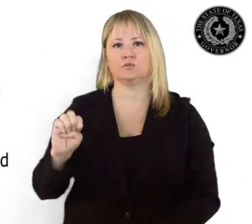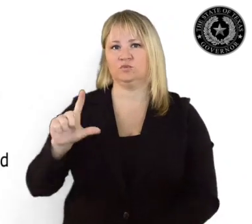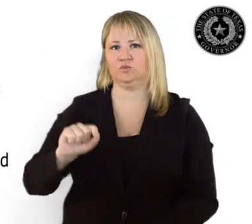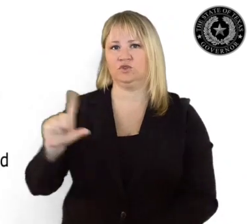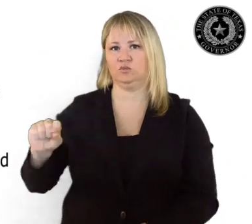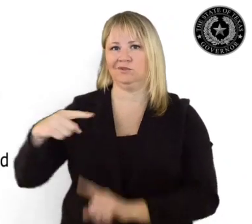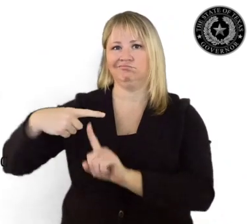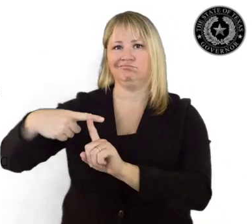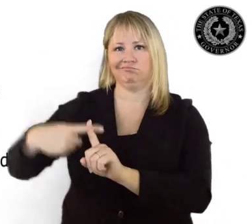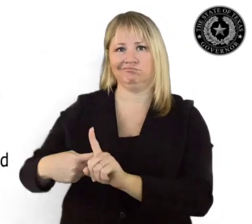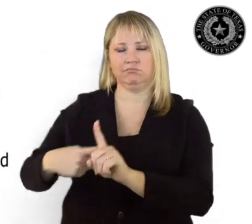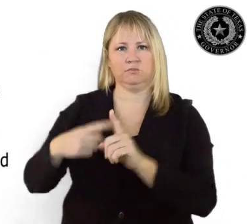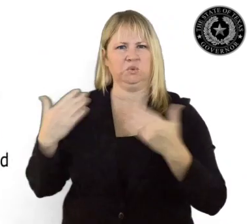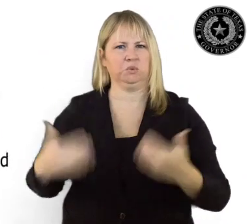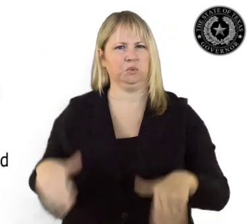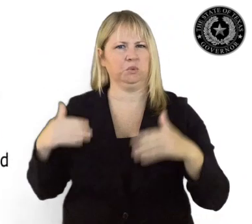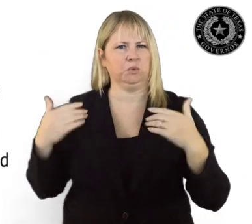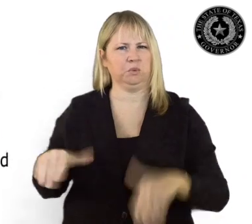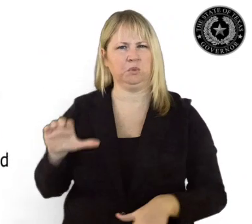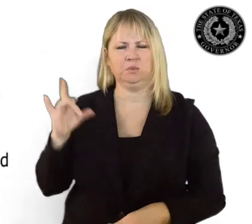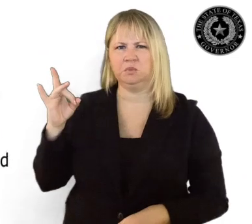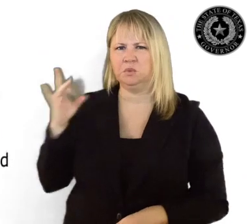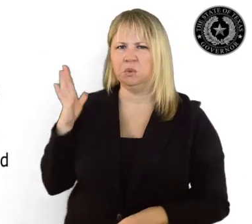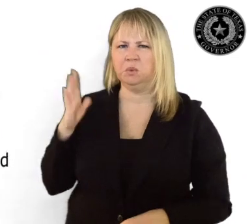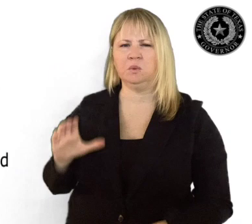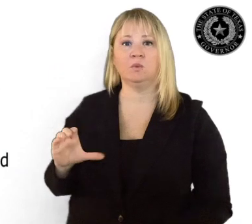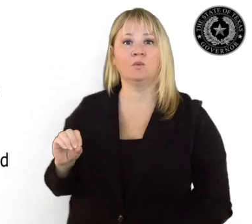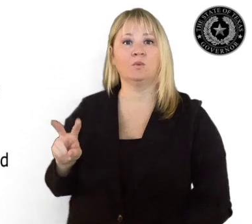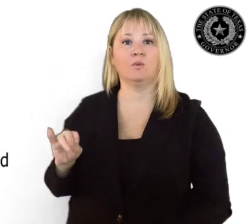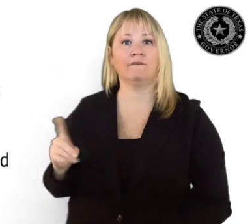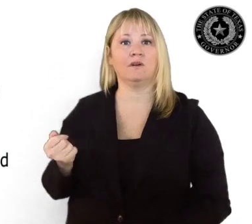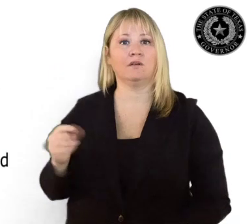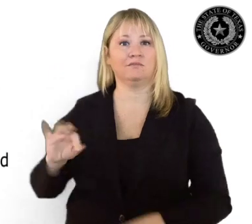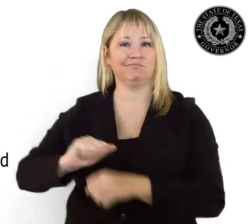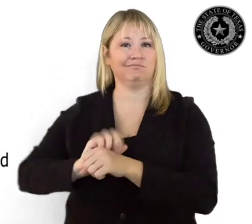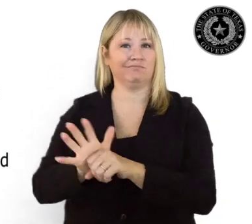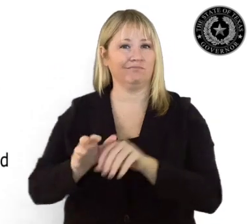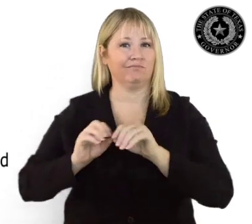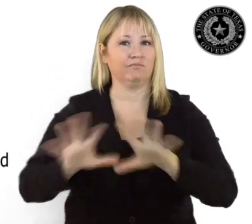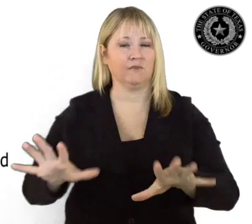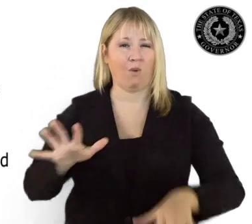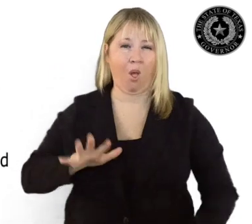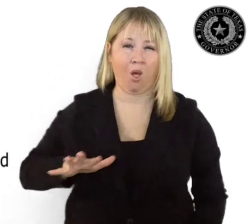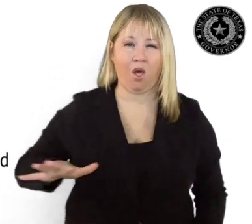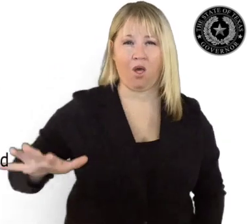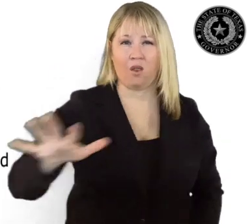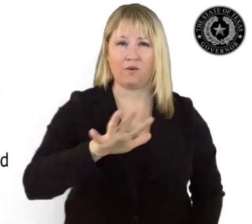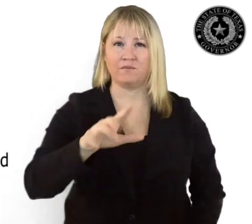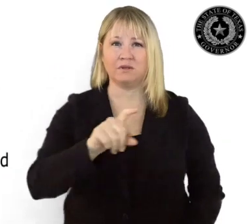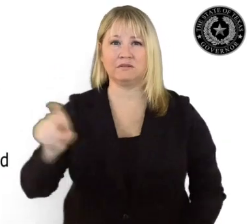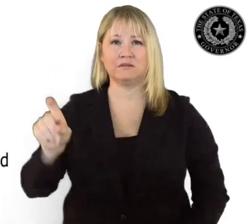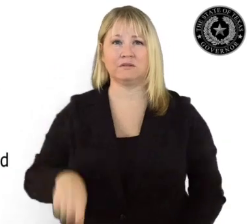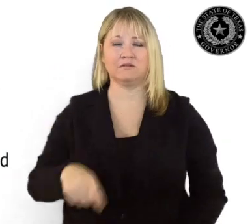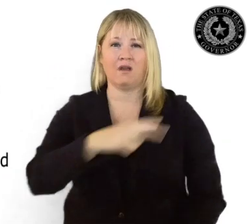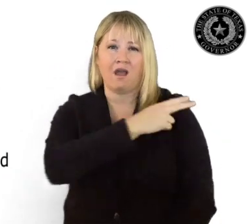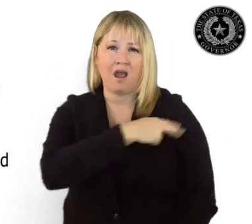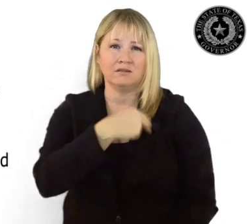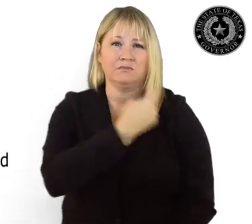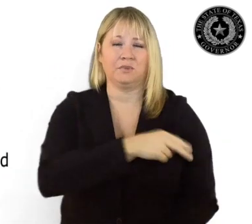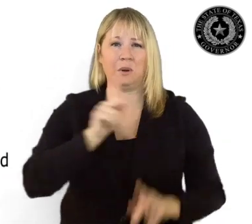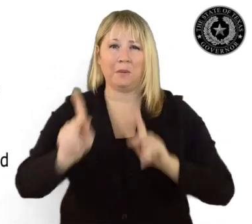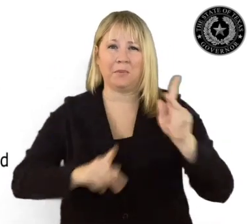whereas, in June 2020, Texas experienced substantial increases in COVID-19 cases and